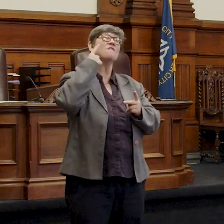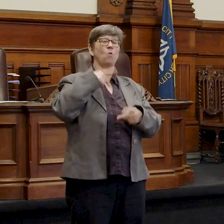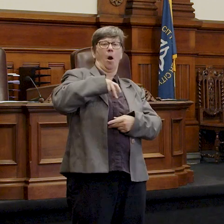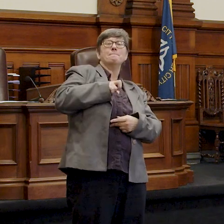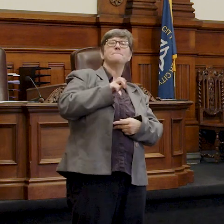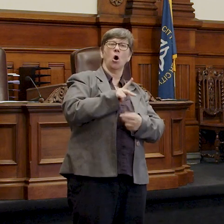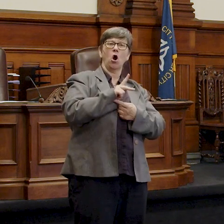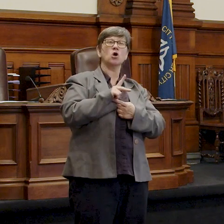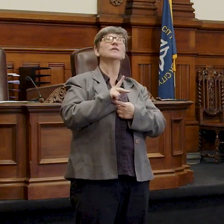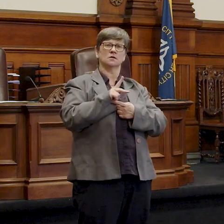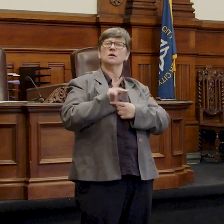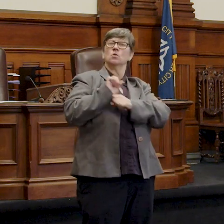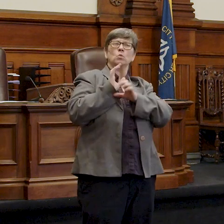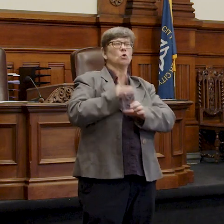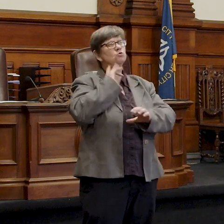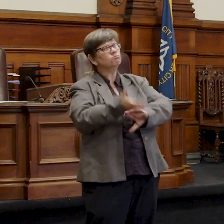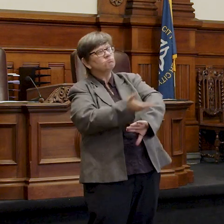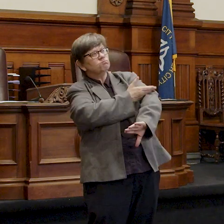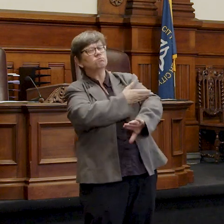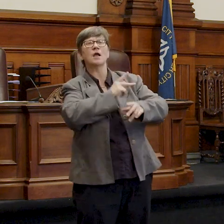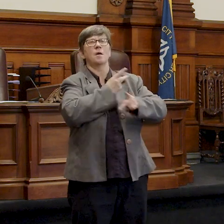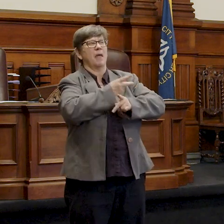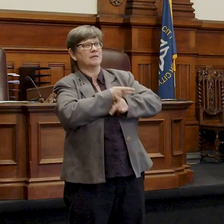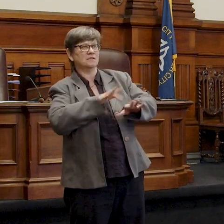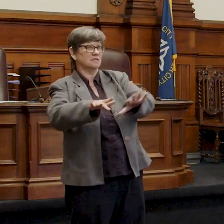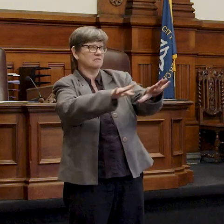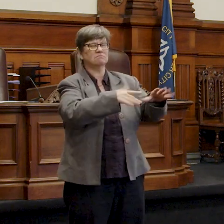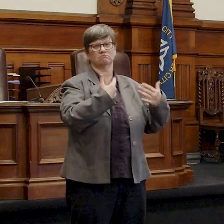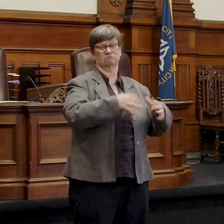these critical community assets. The investments and initiatives